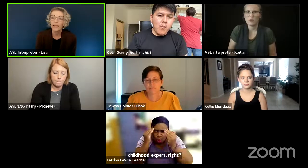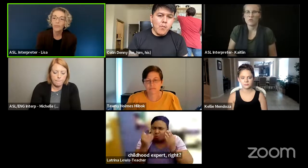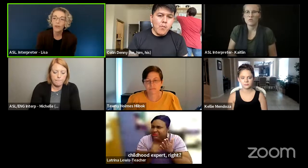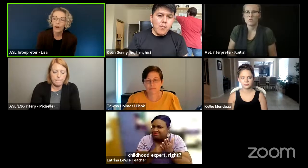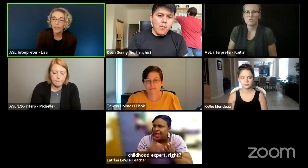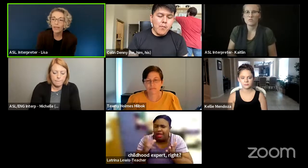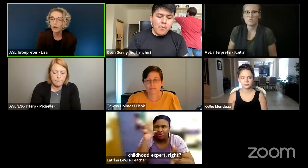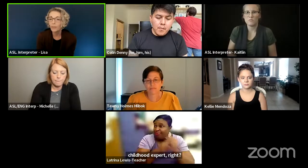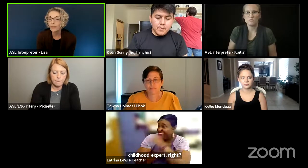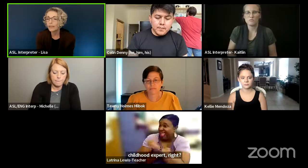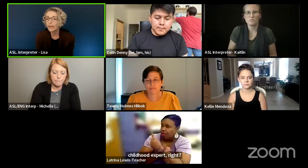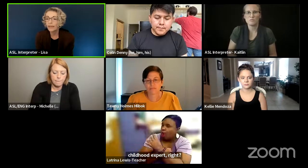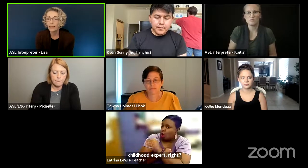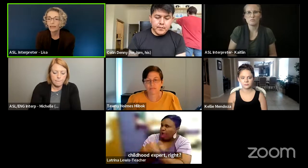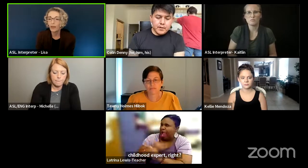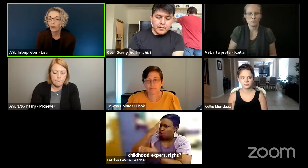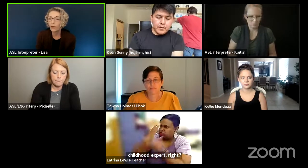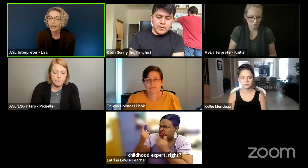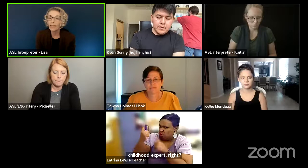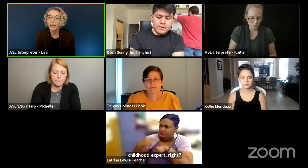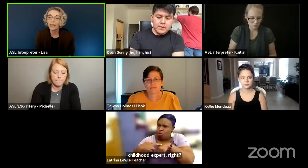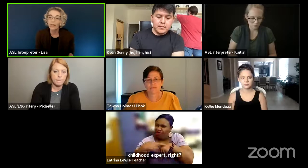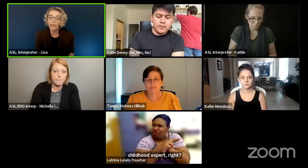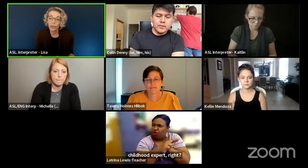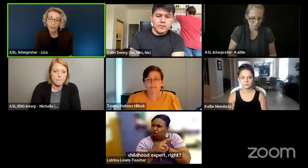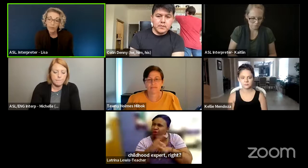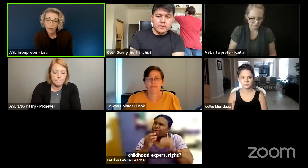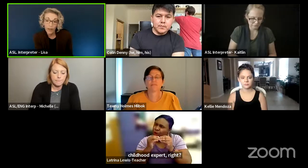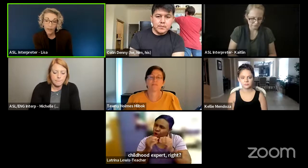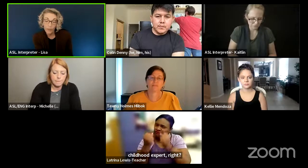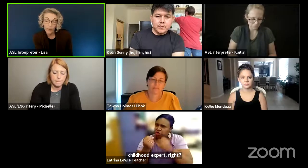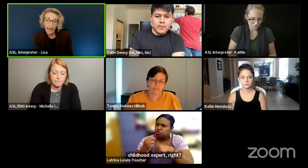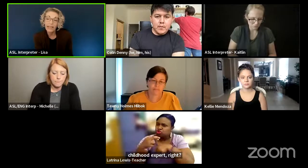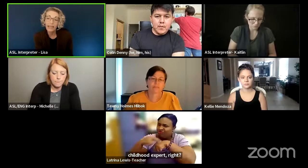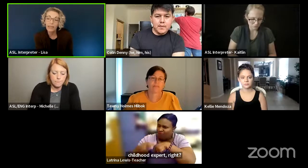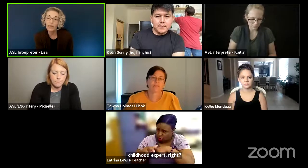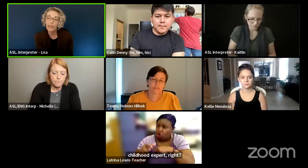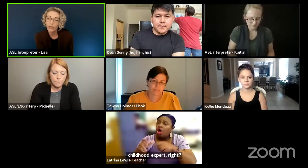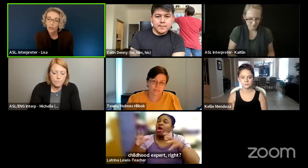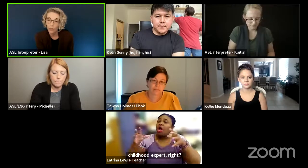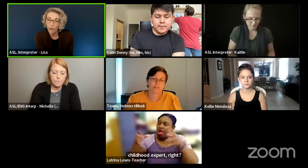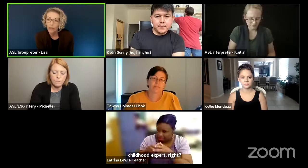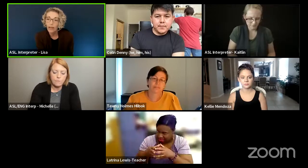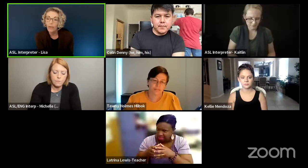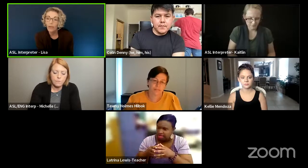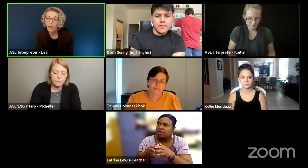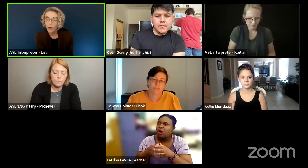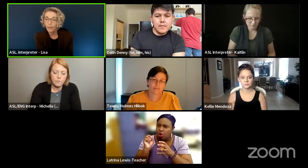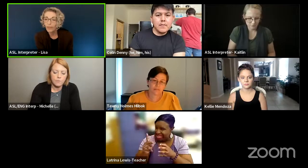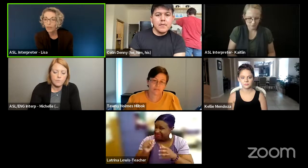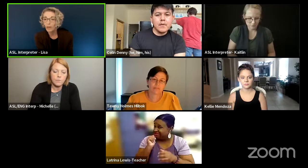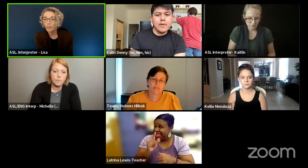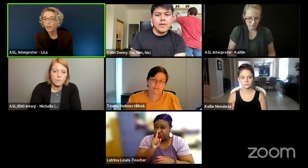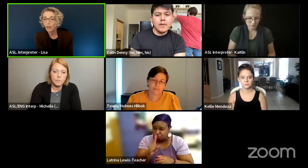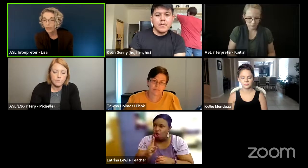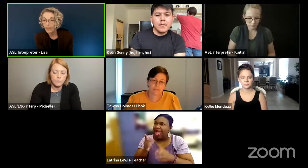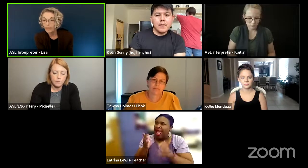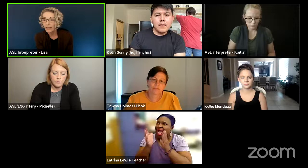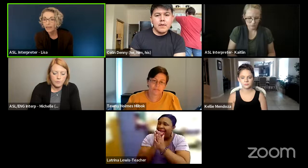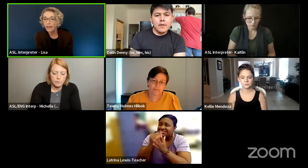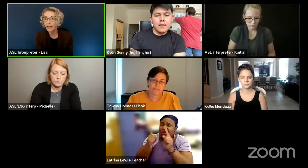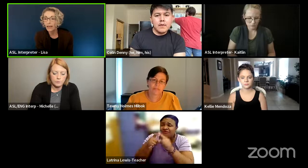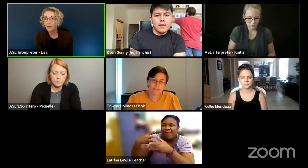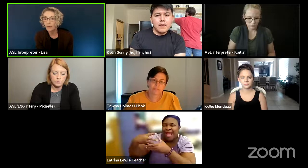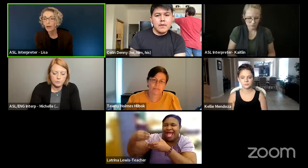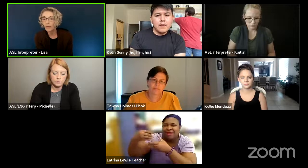resources. If there are things that are missing, we can assume that we can't necessarily assume that one thing is going to be